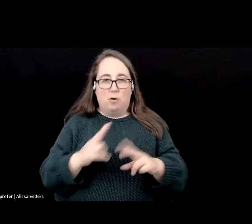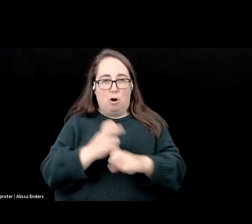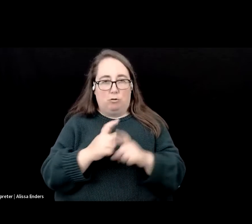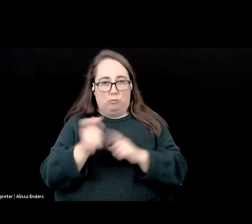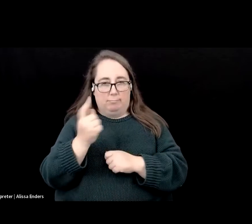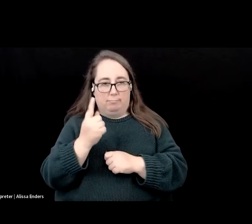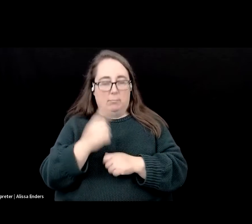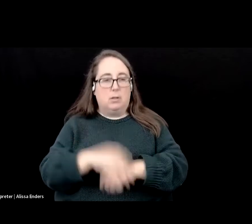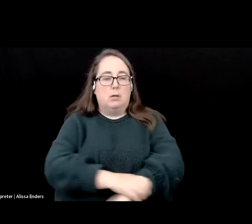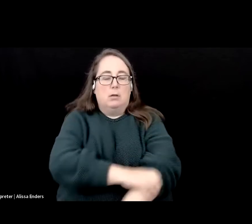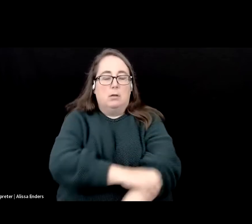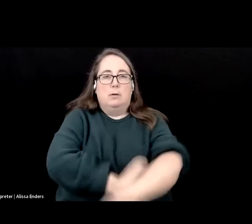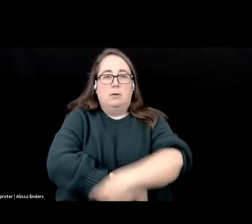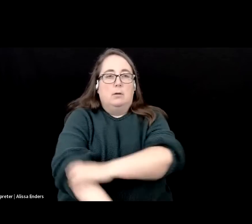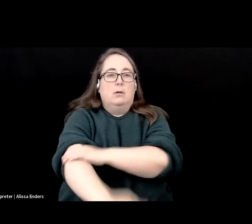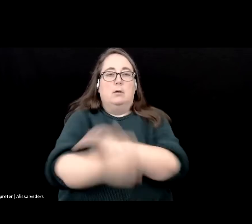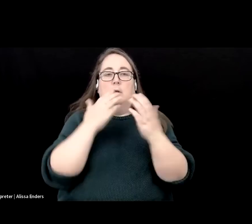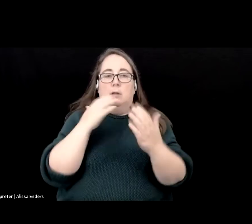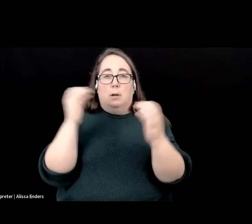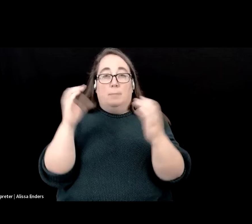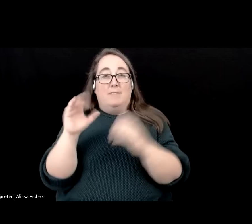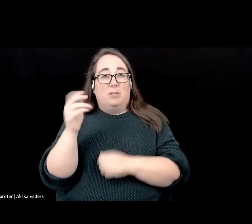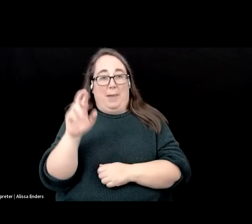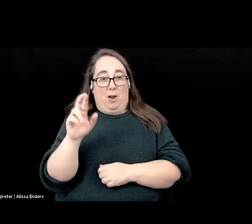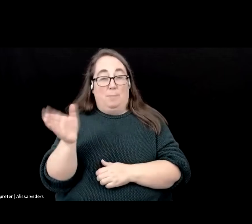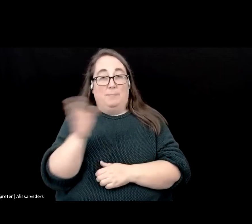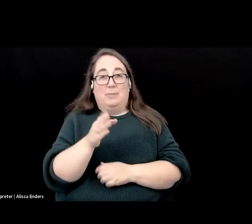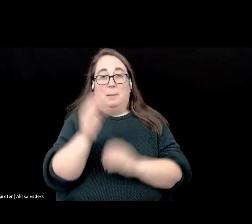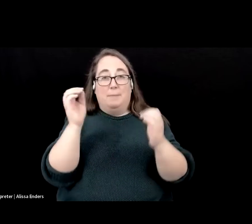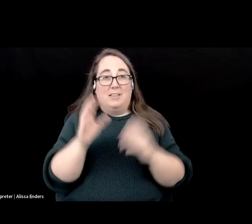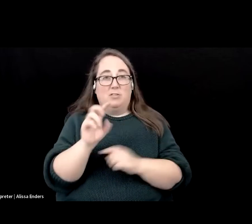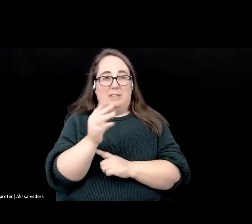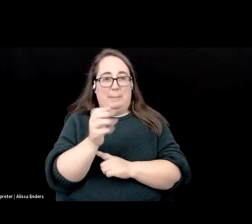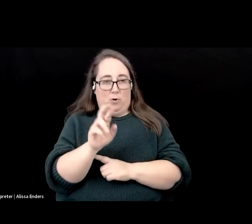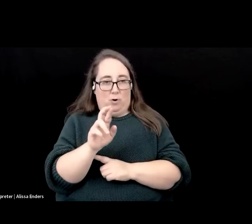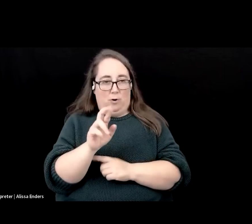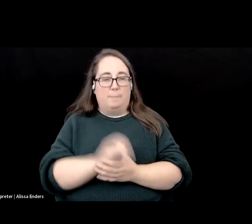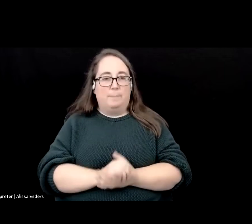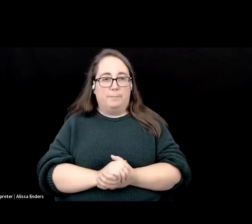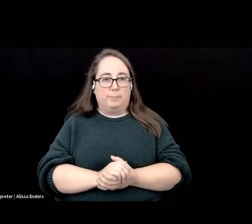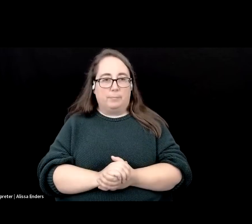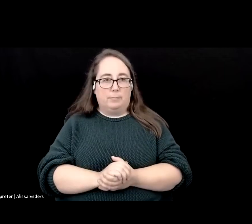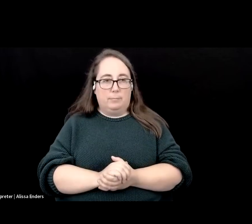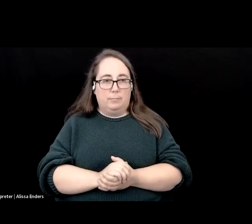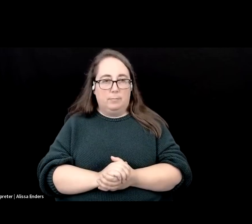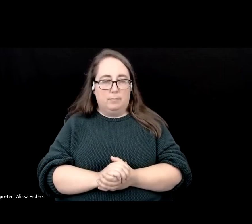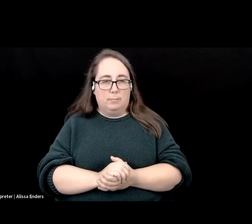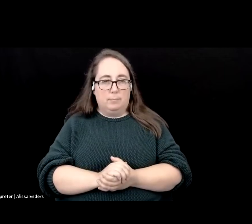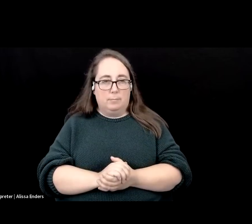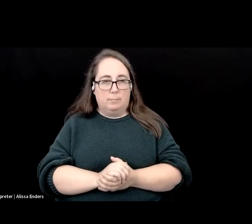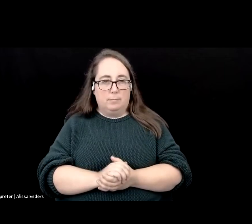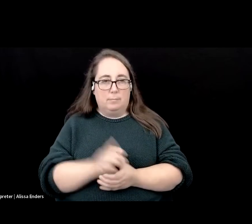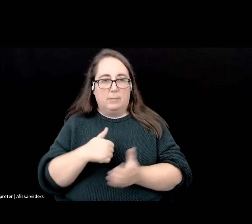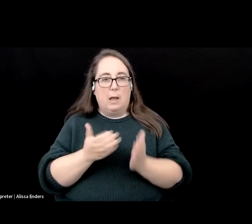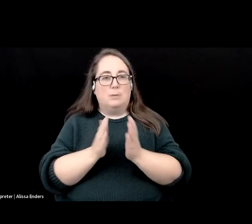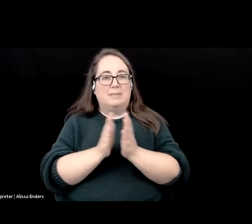Thank you, Professor Baer. Okay, Professor Deemer, you're up. Thank you. So I was asked to speak about efforts